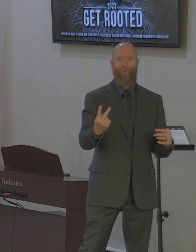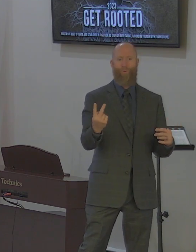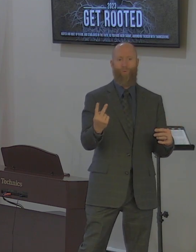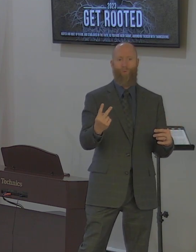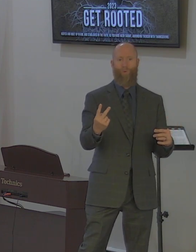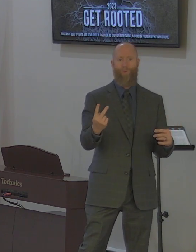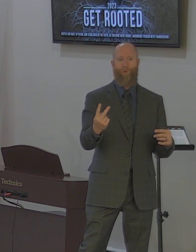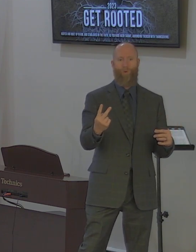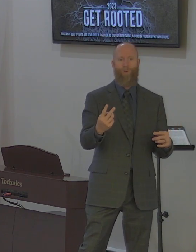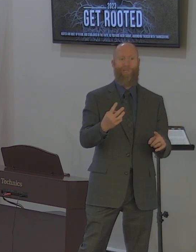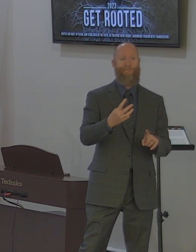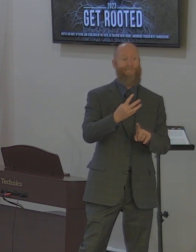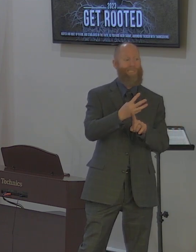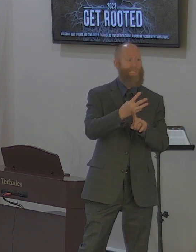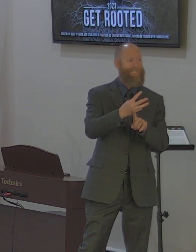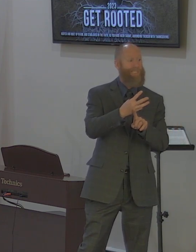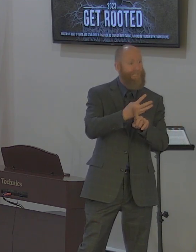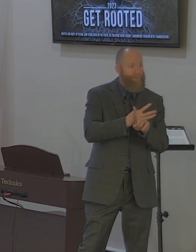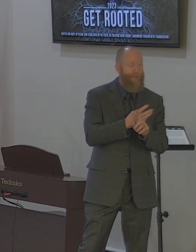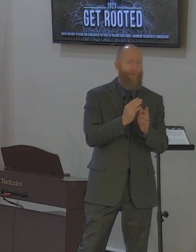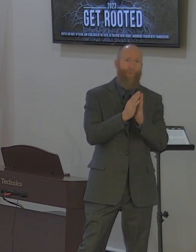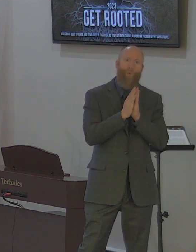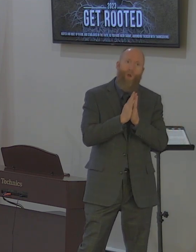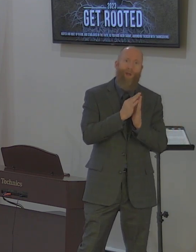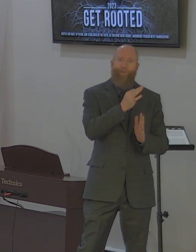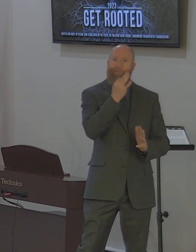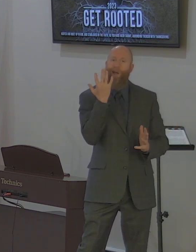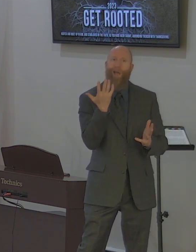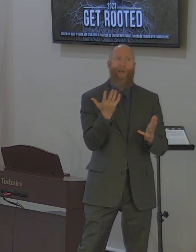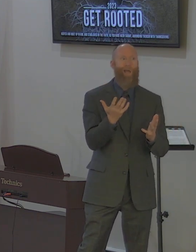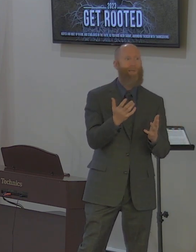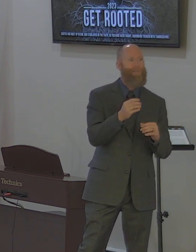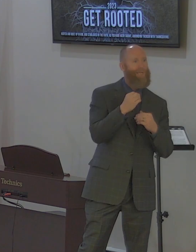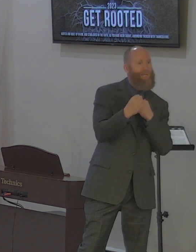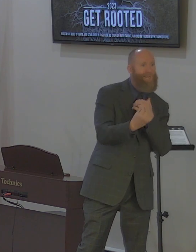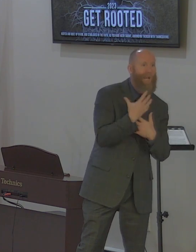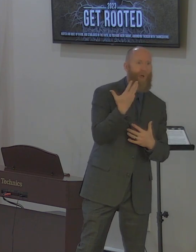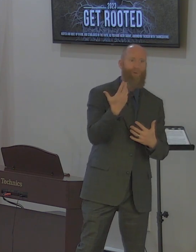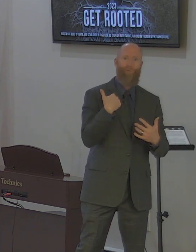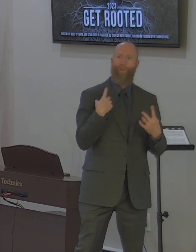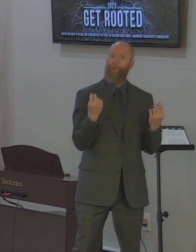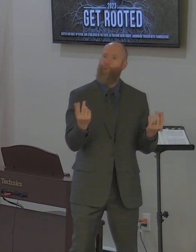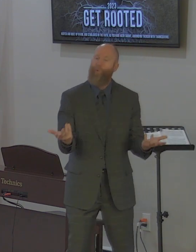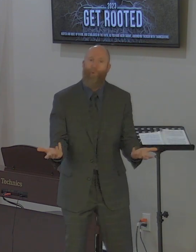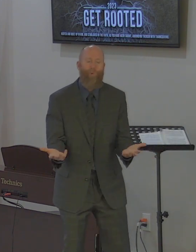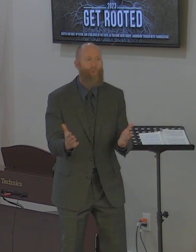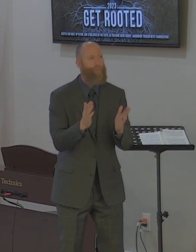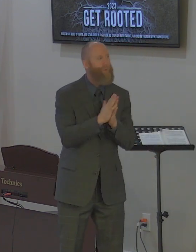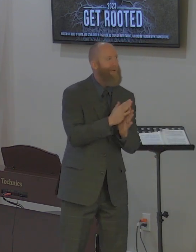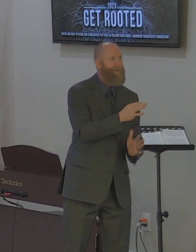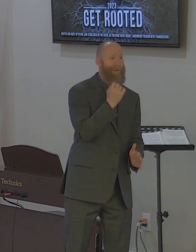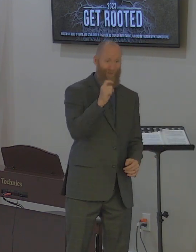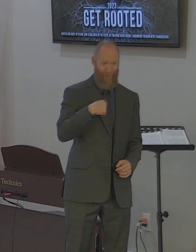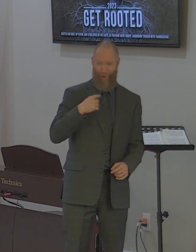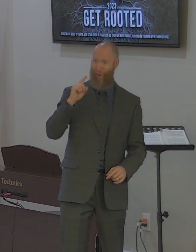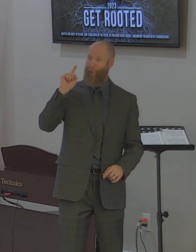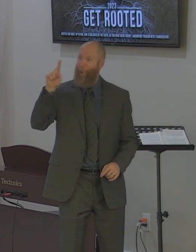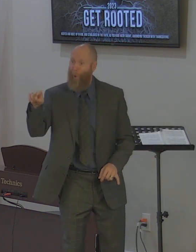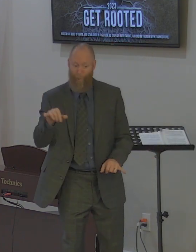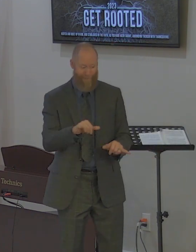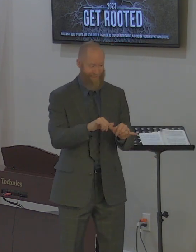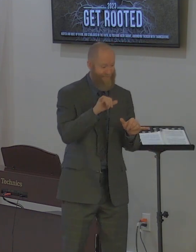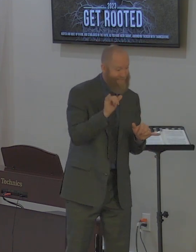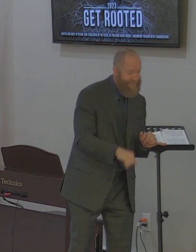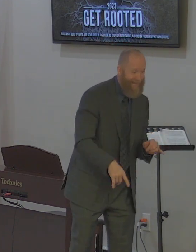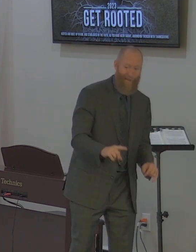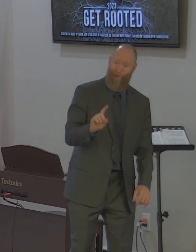for 6 months he prayed and fasted and asked counsel from many different people and said, hey, should I go? Shouldn't I go? Should I go